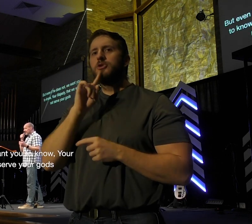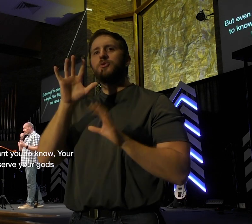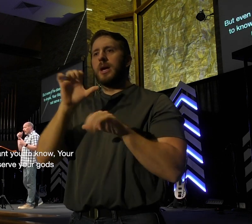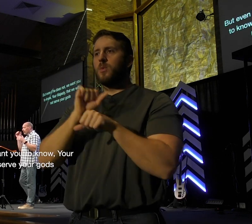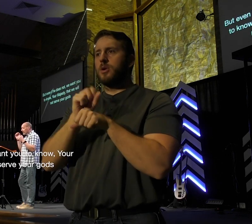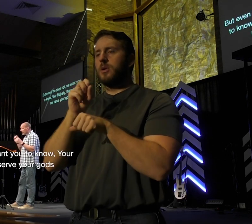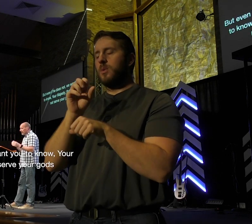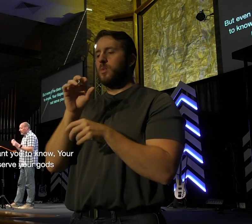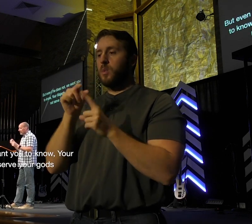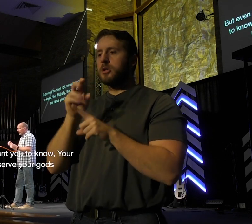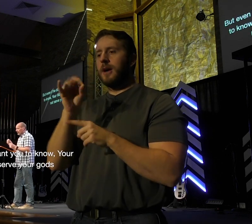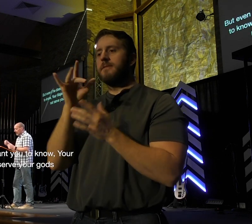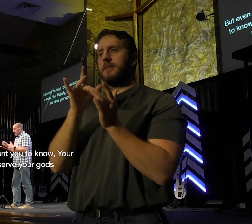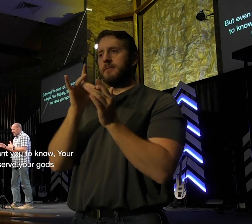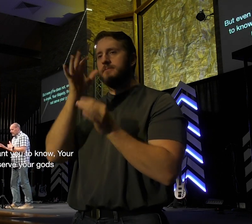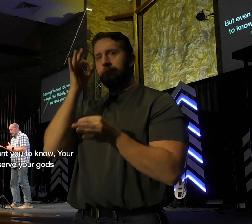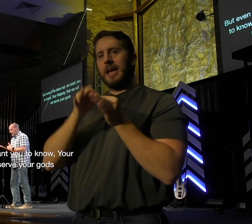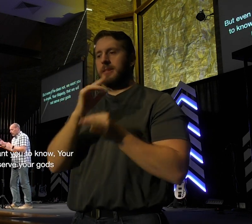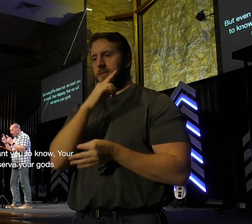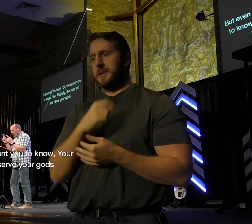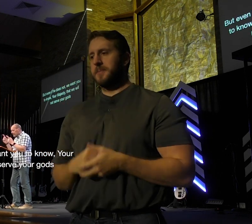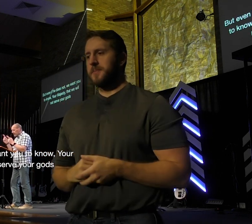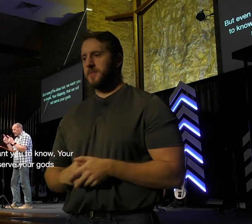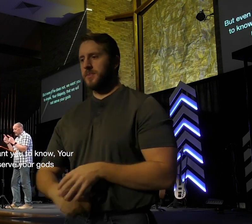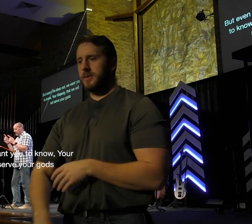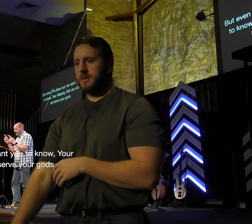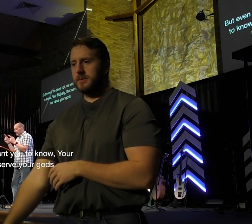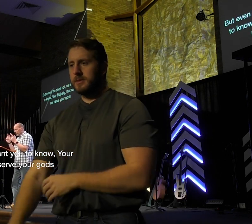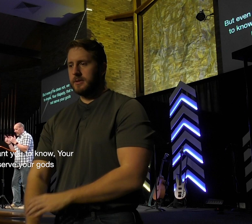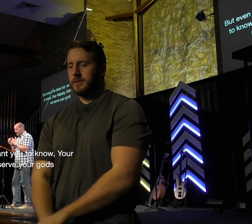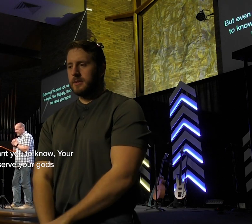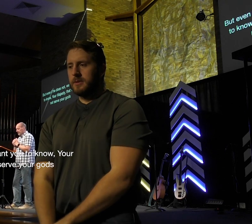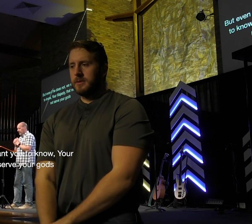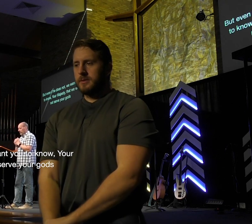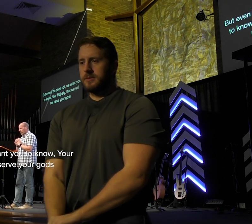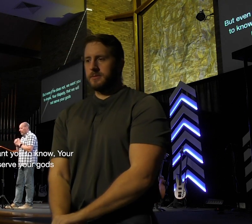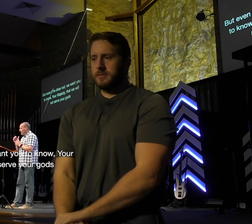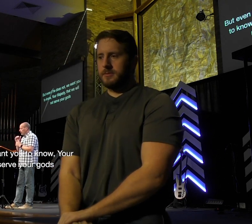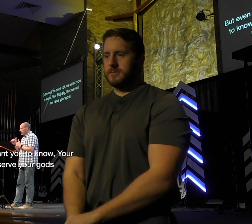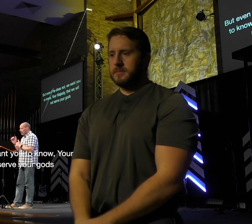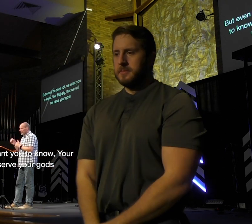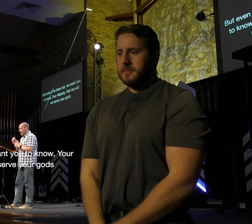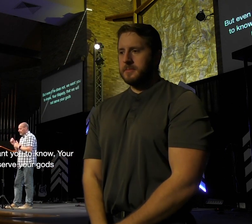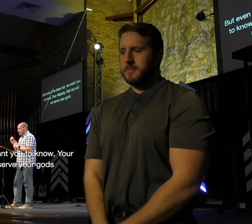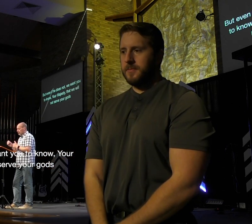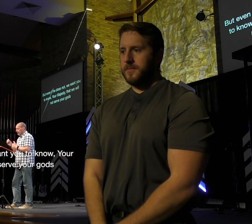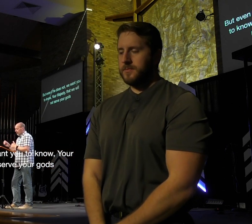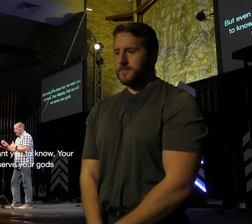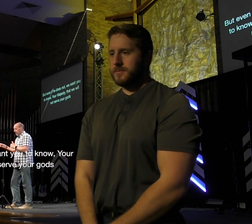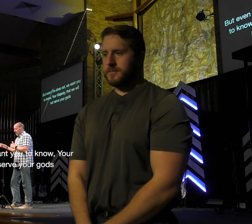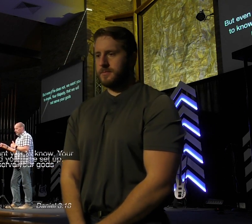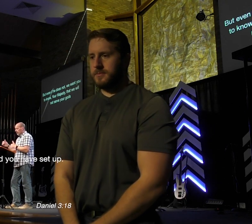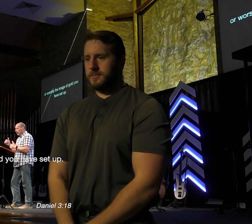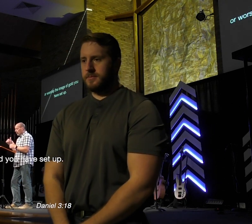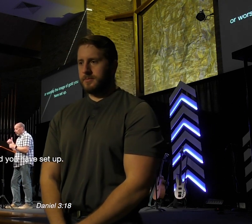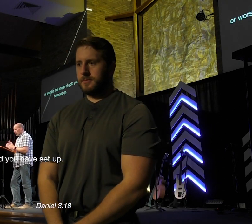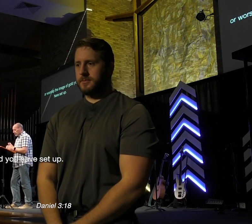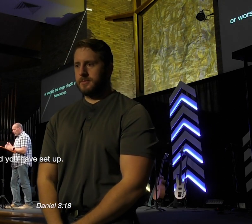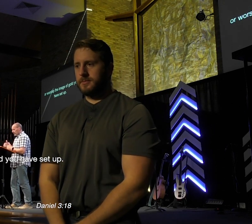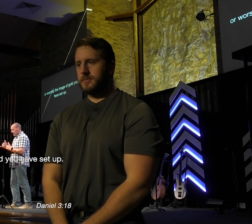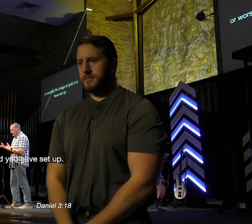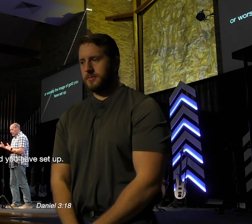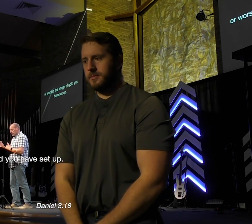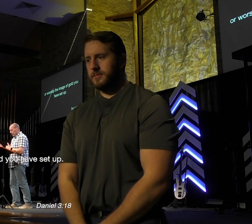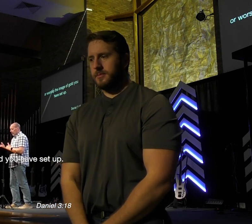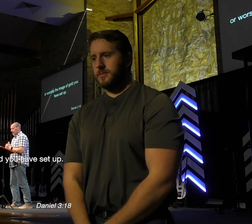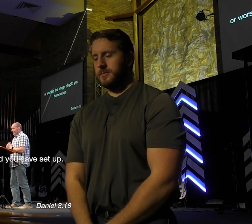Verse 18, but even if God does not, we want you to know, your majesty, that we will not serve your gods or